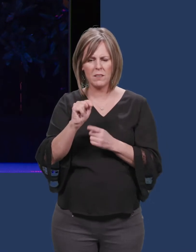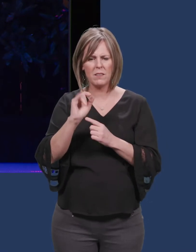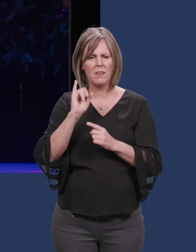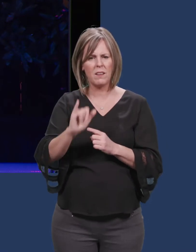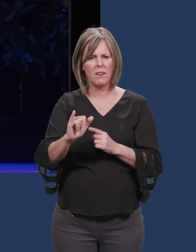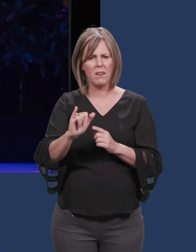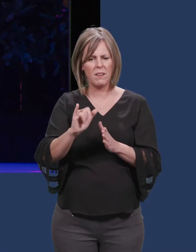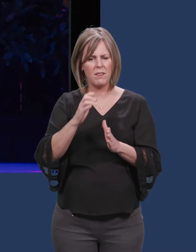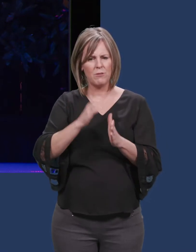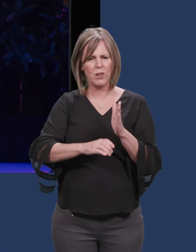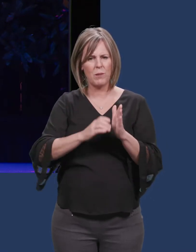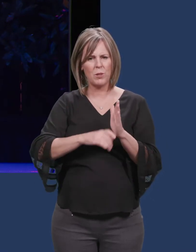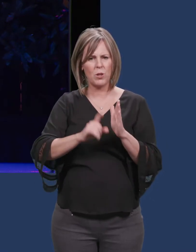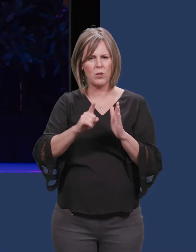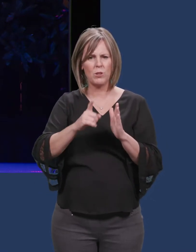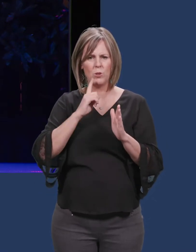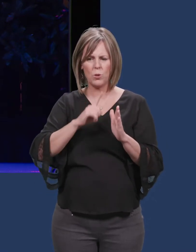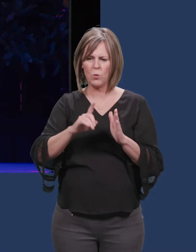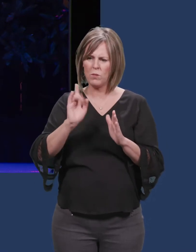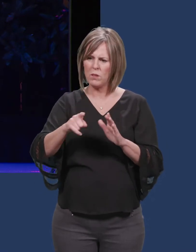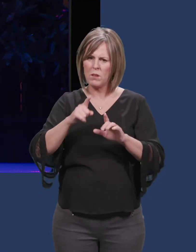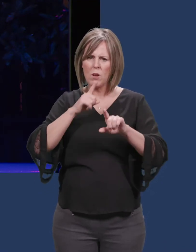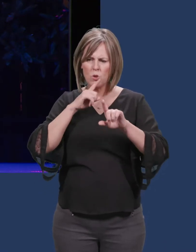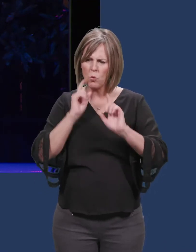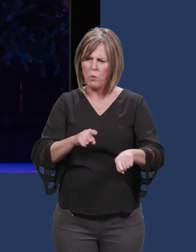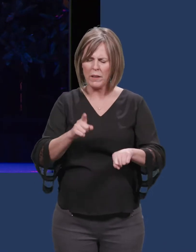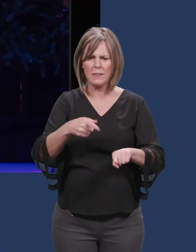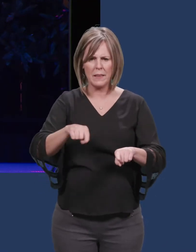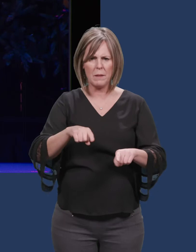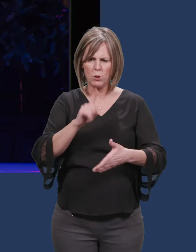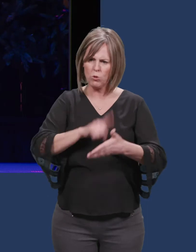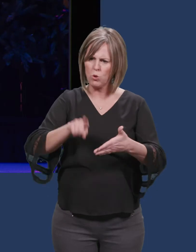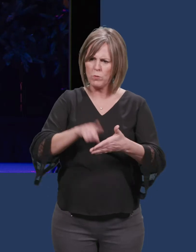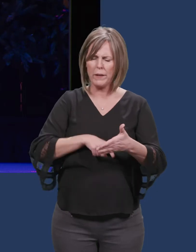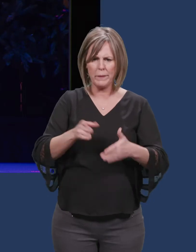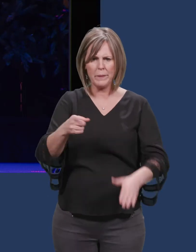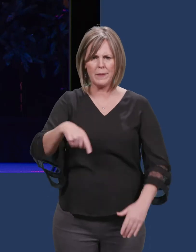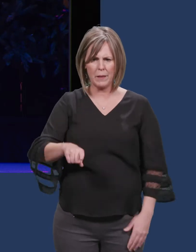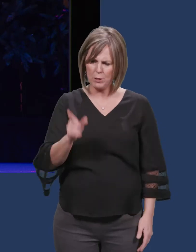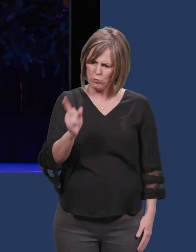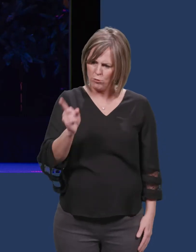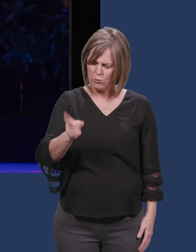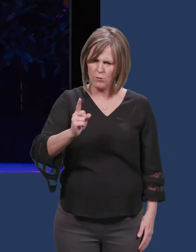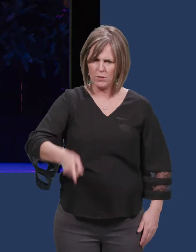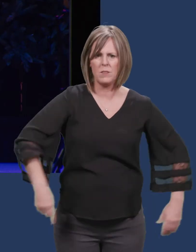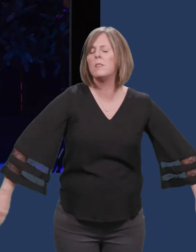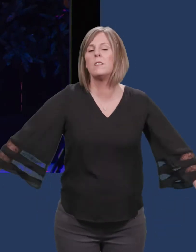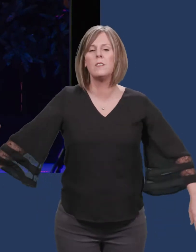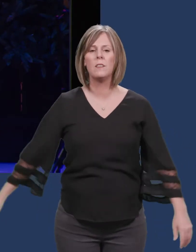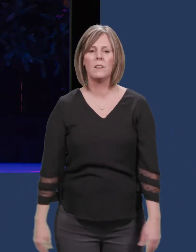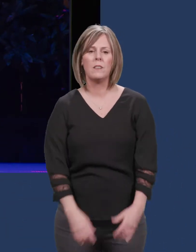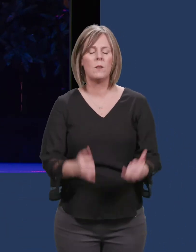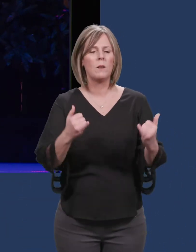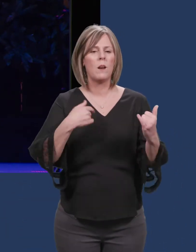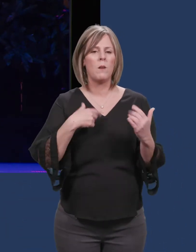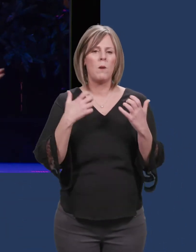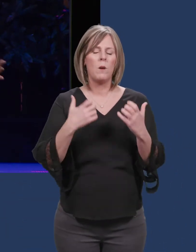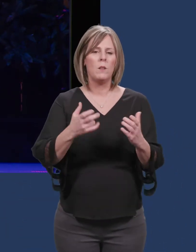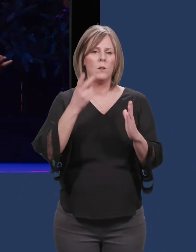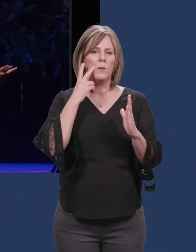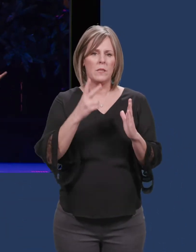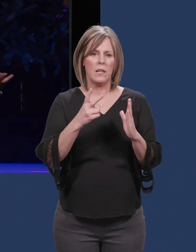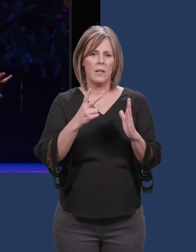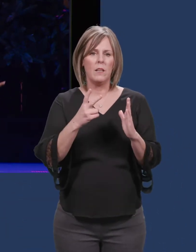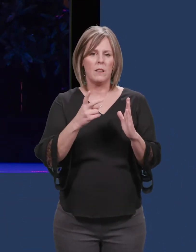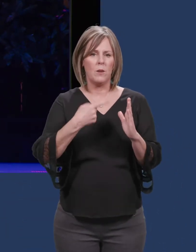that church. So let me see if I can set the scene so we can understand the context and so we can reinfuse the power.